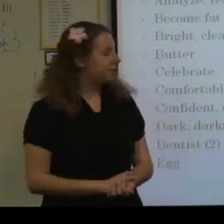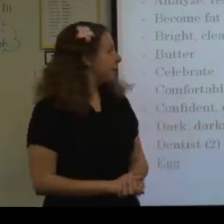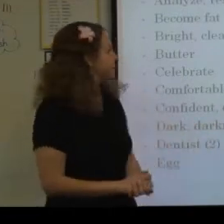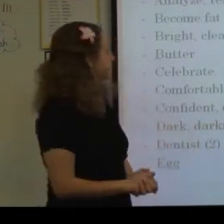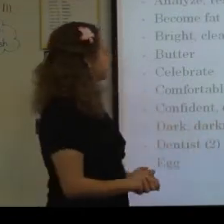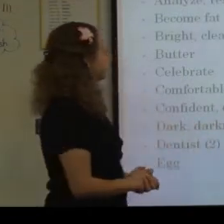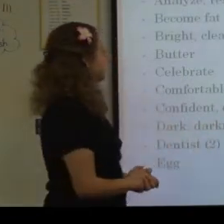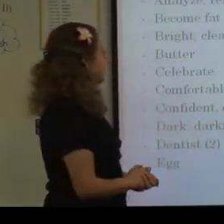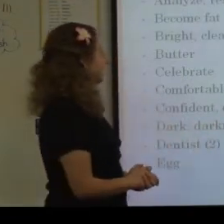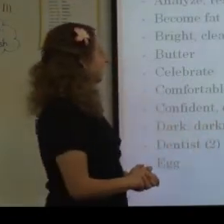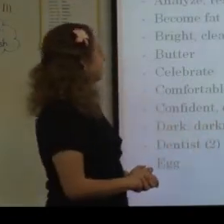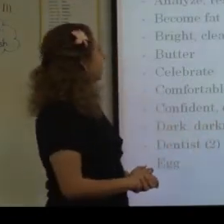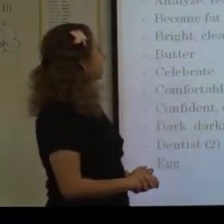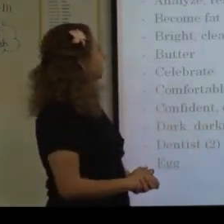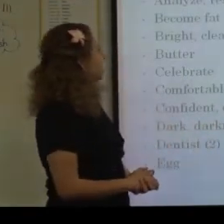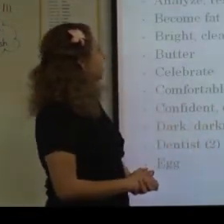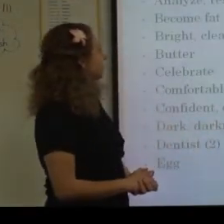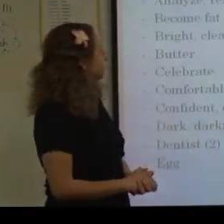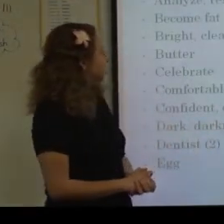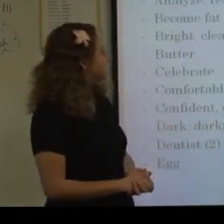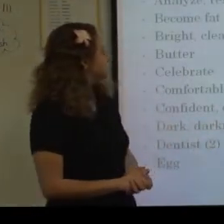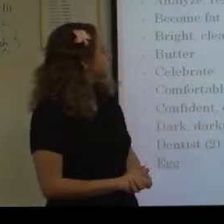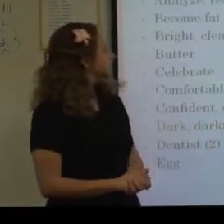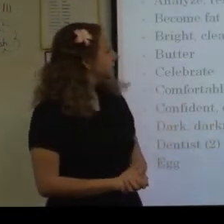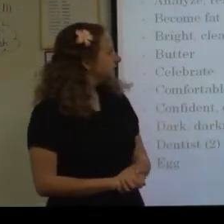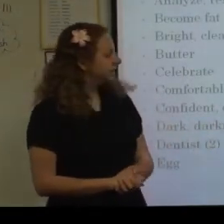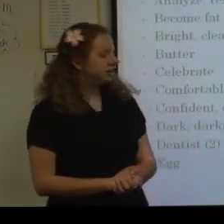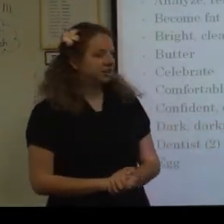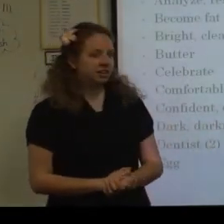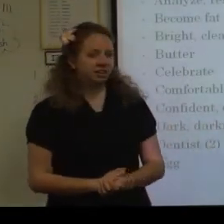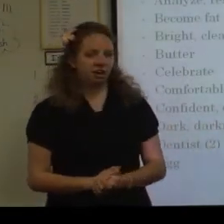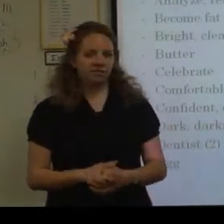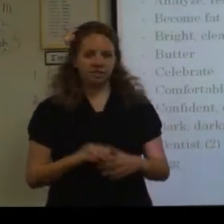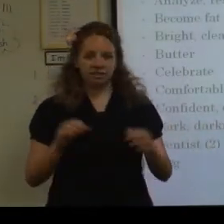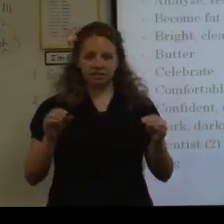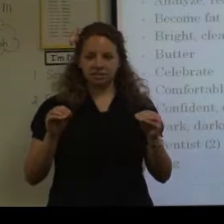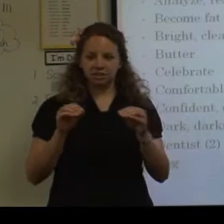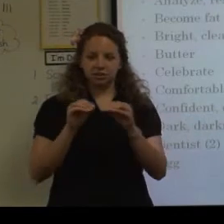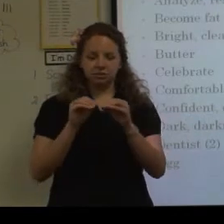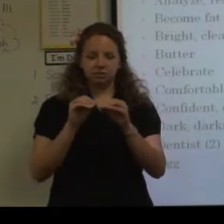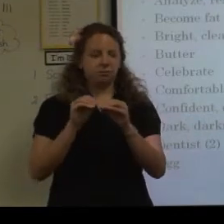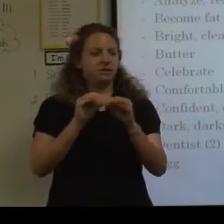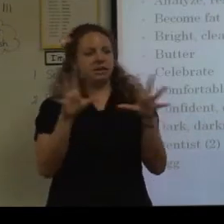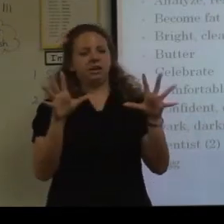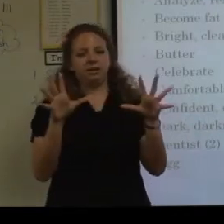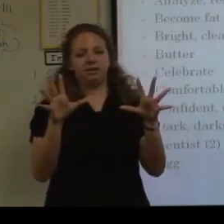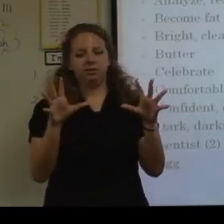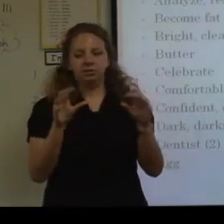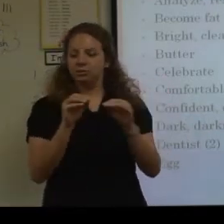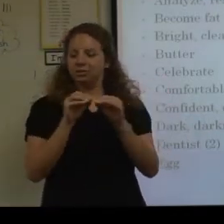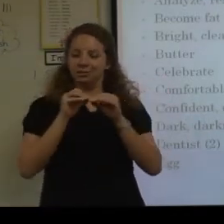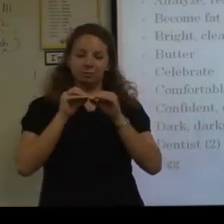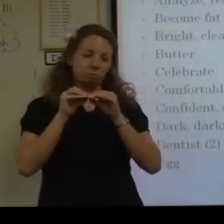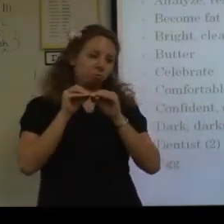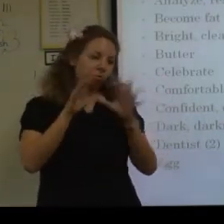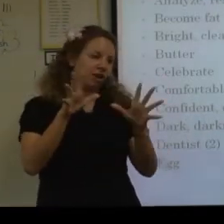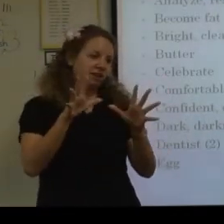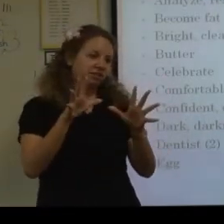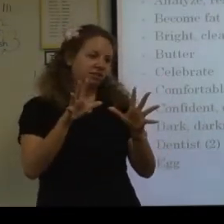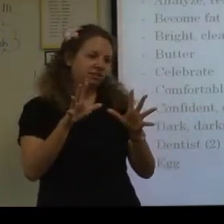way. Okay. And then you have bright, clear, and obvious. So this could be here. So you can say it was bright.